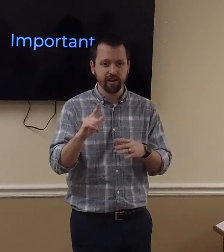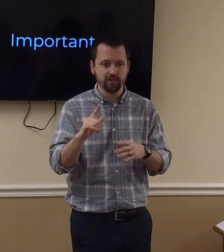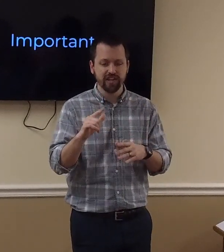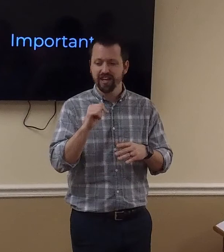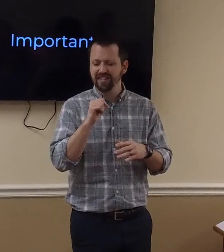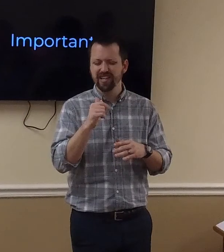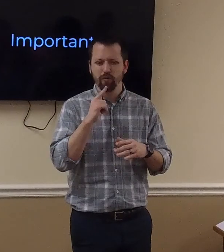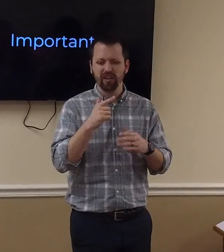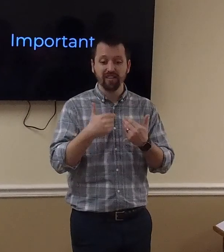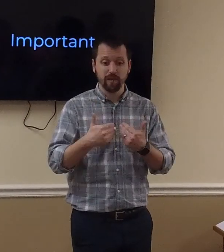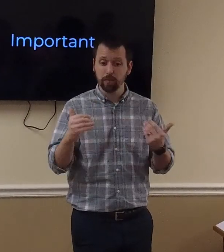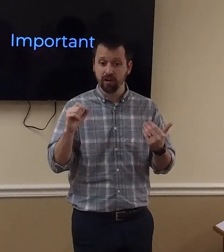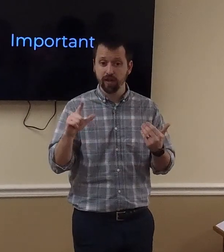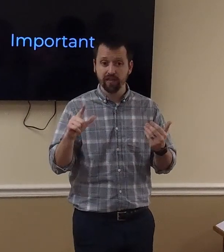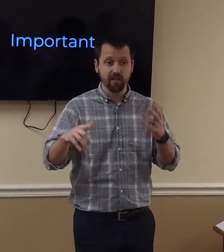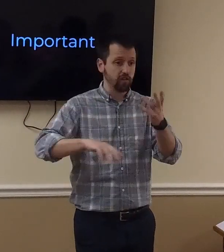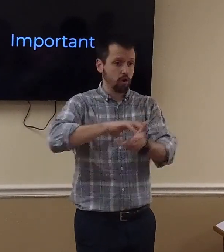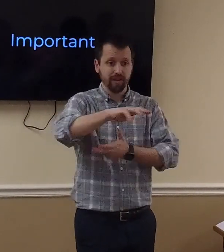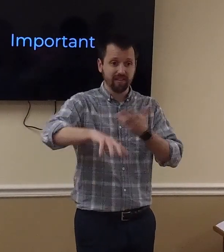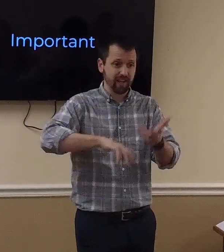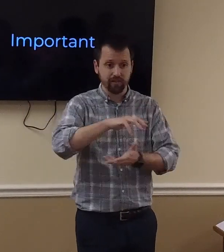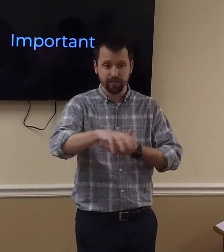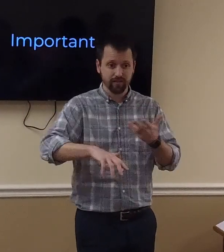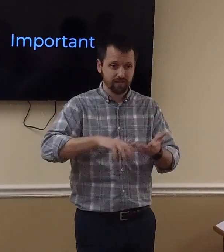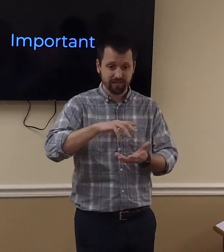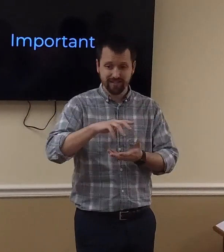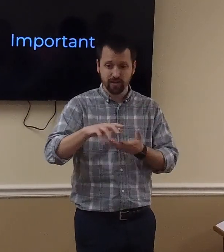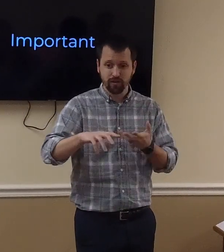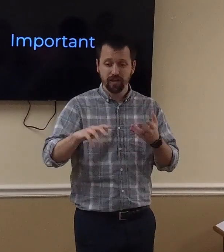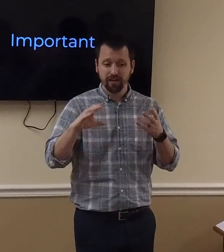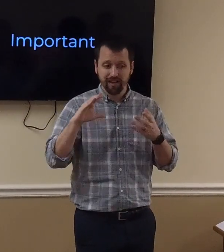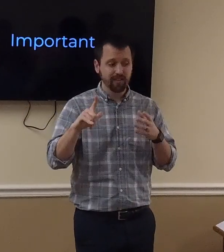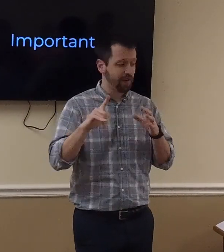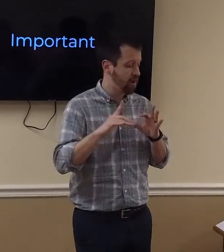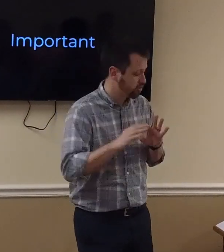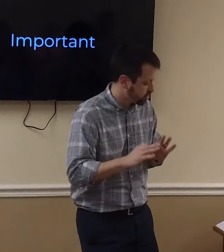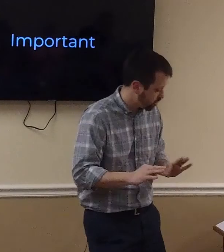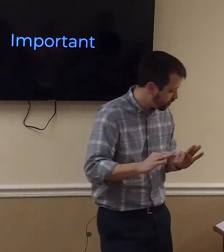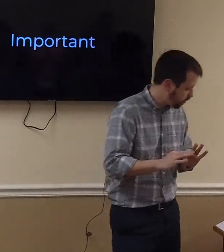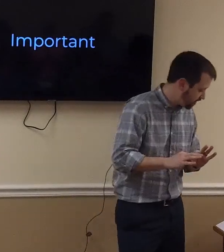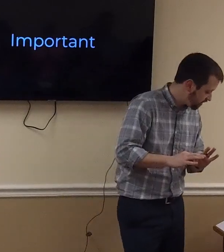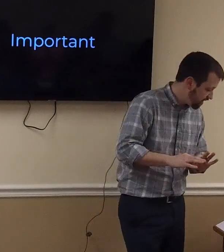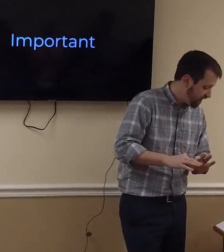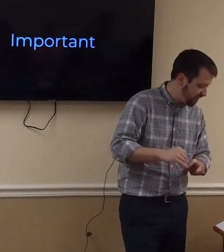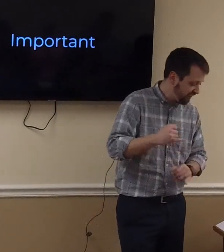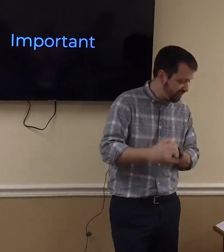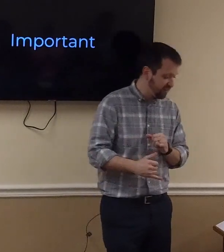classifiers. It's not really a separate part of ASL, it's all mixed in together. So classifiers are so important. And then lastly,